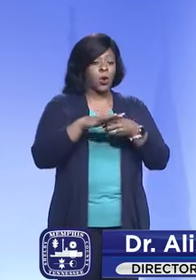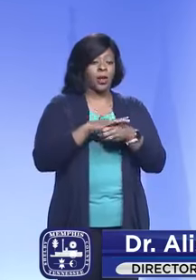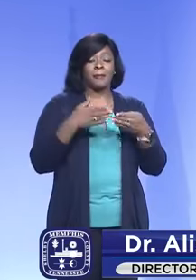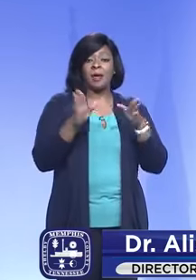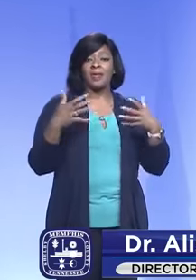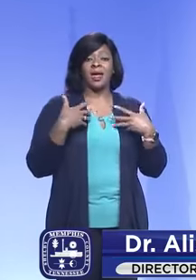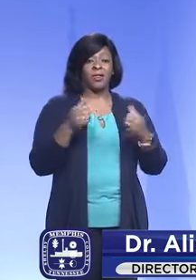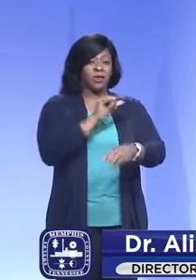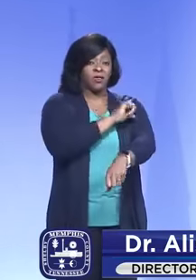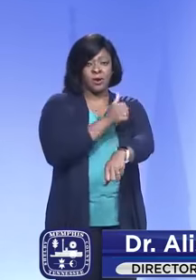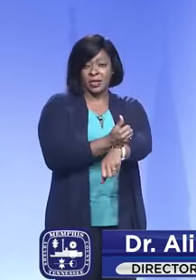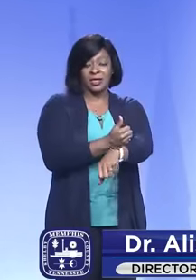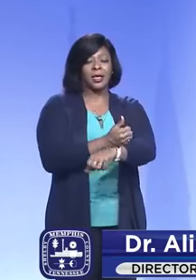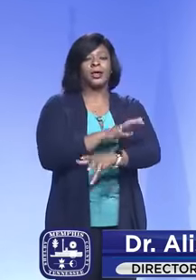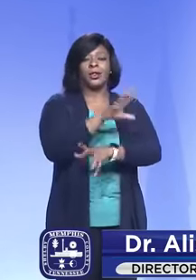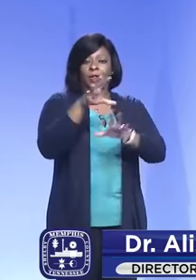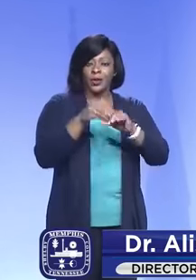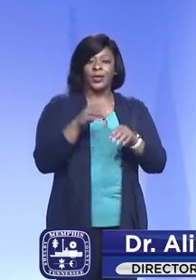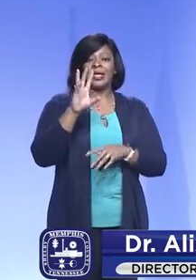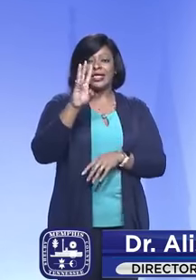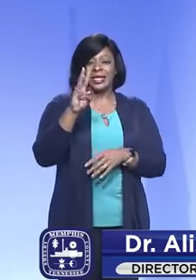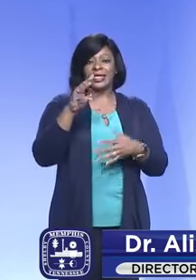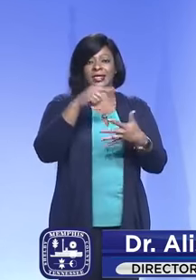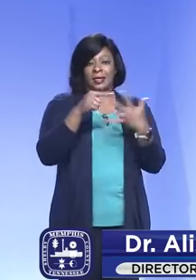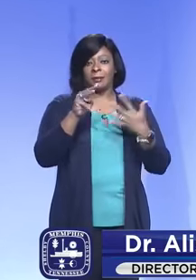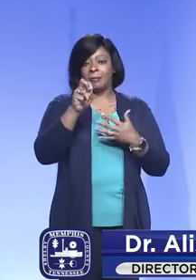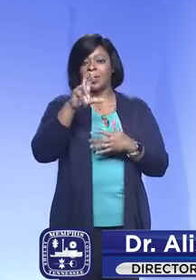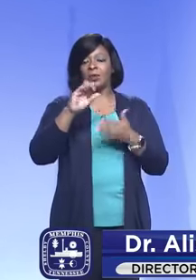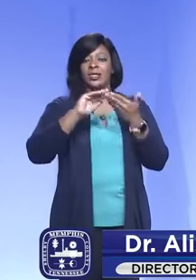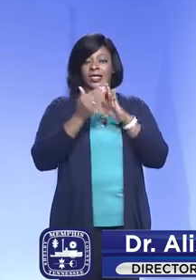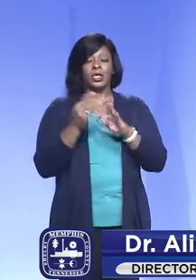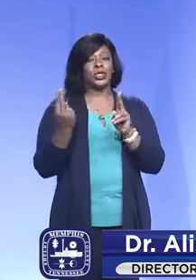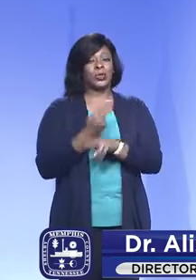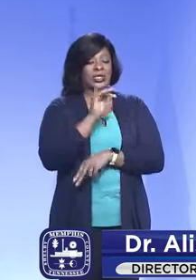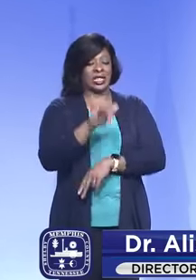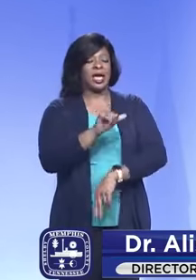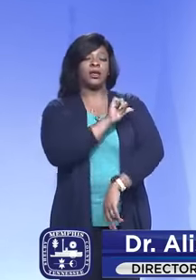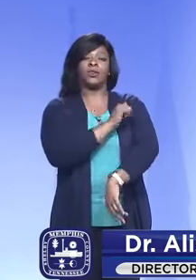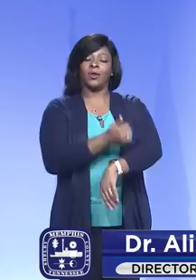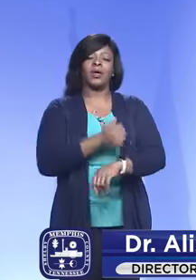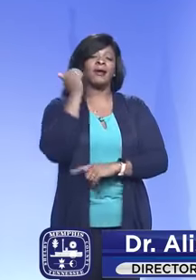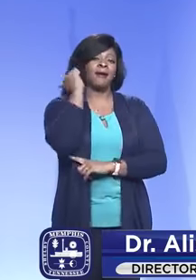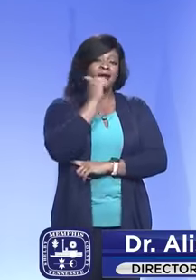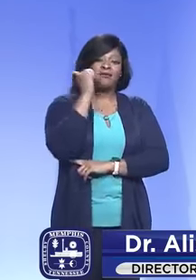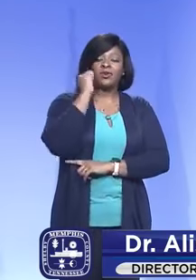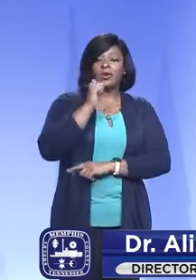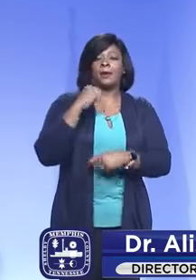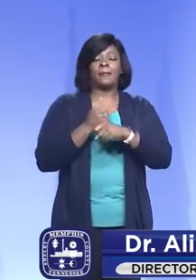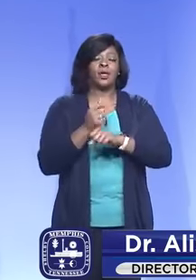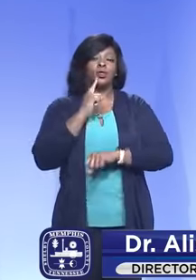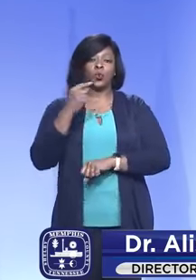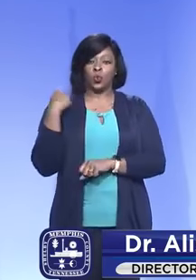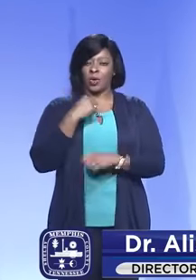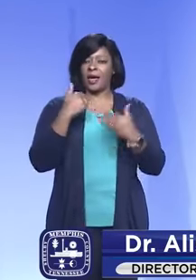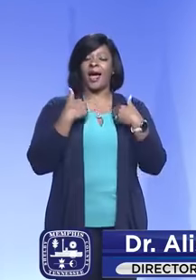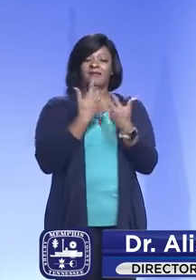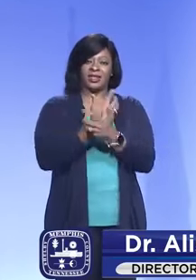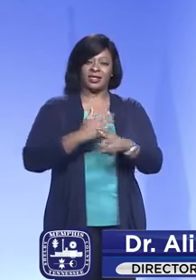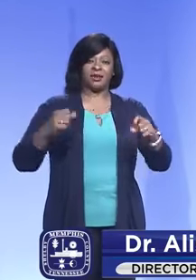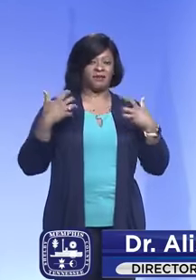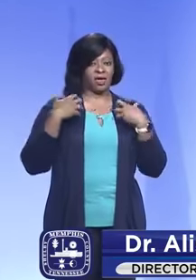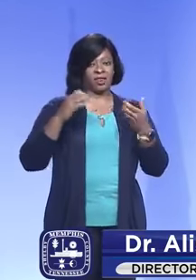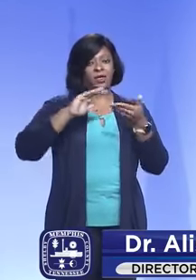health authorities, including the 6 metros, actually use that authority every day to make sure that we have a safe and